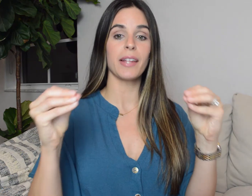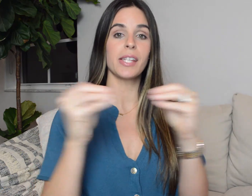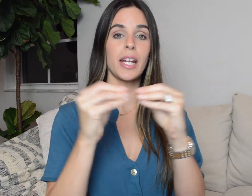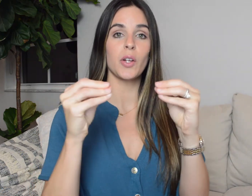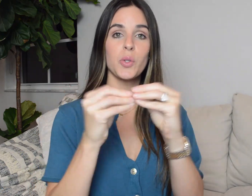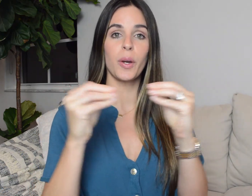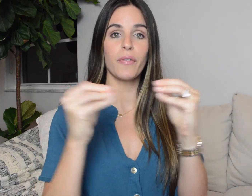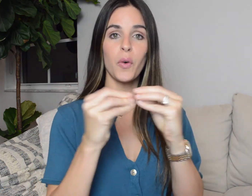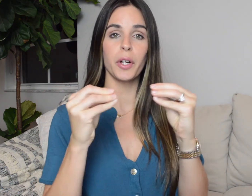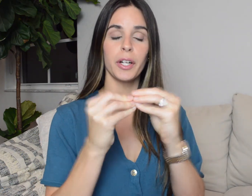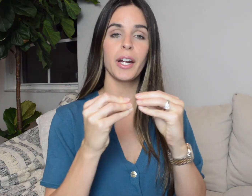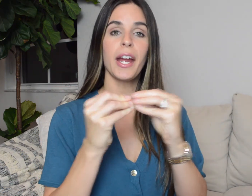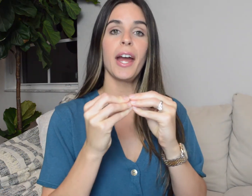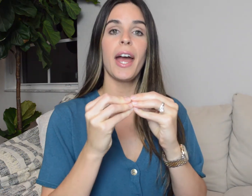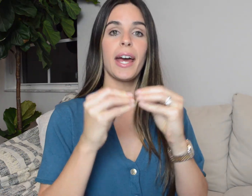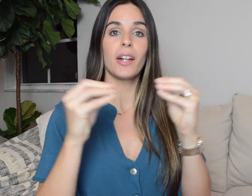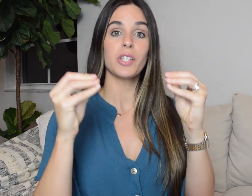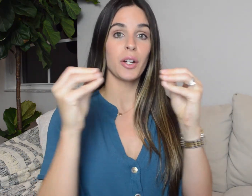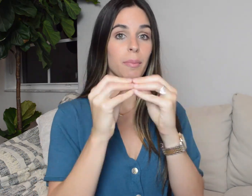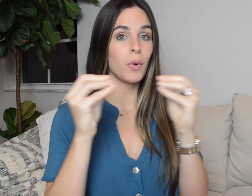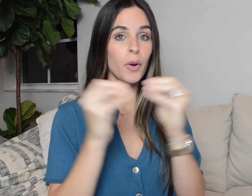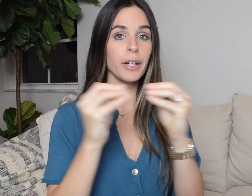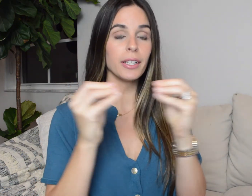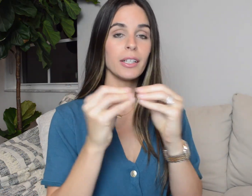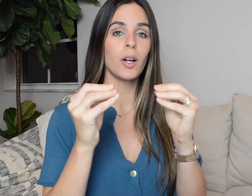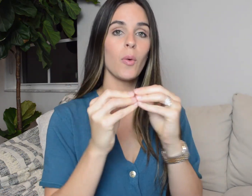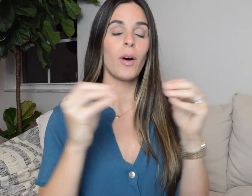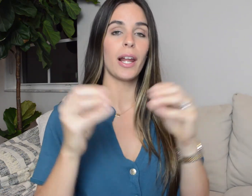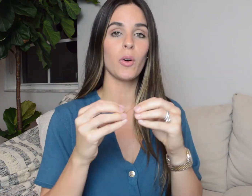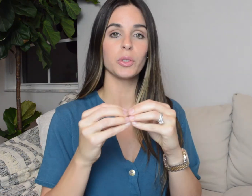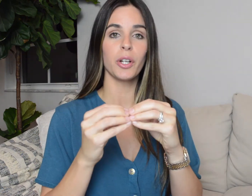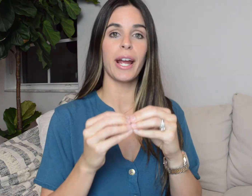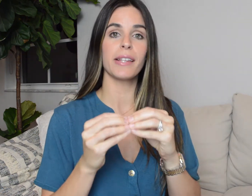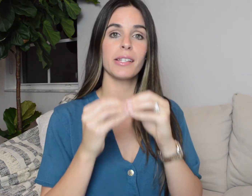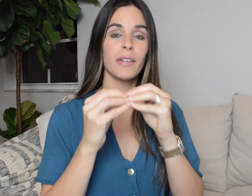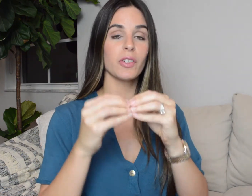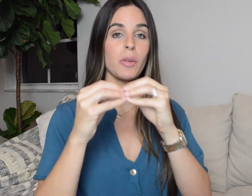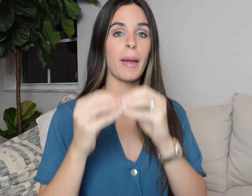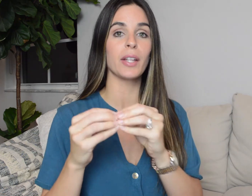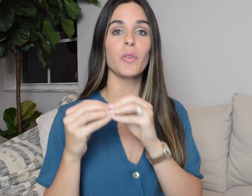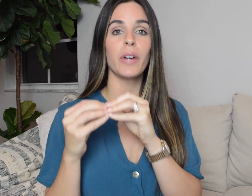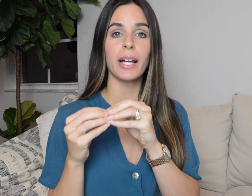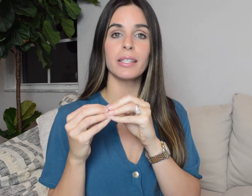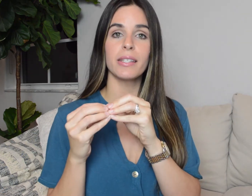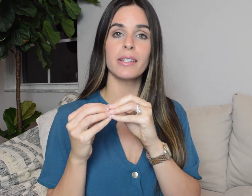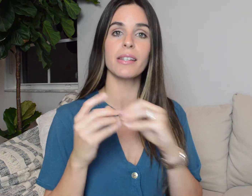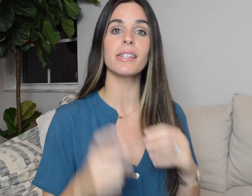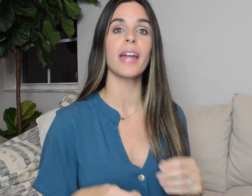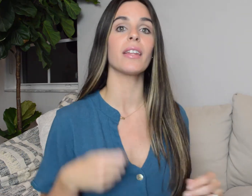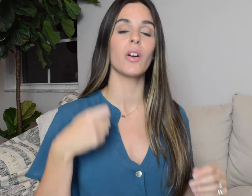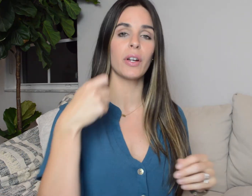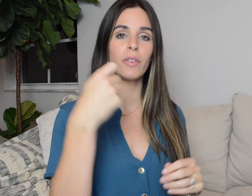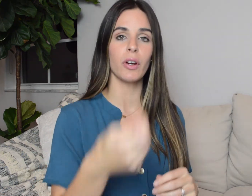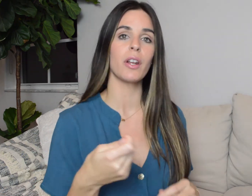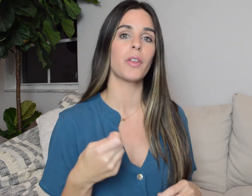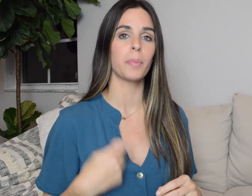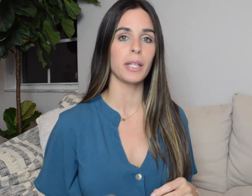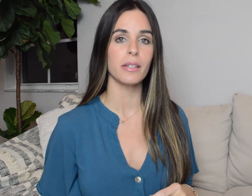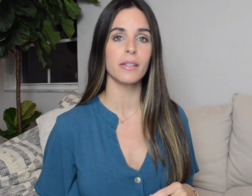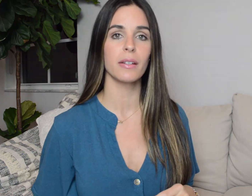and I'll do it for her. And I'll tell her more while I hold her hands and give her some hand over hand assistance, and then I'll give her another piece. The